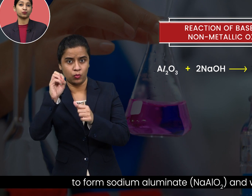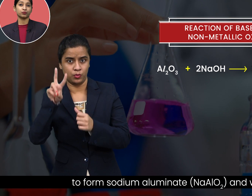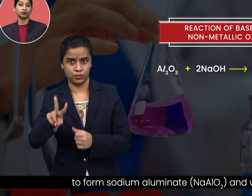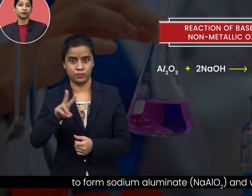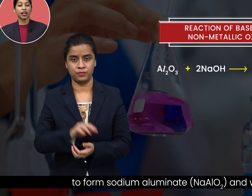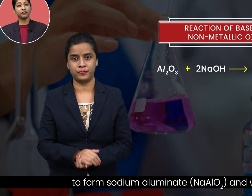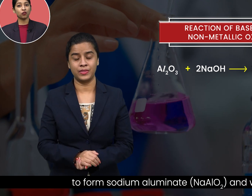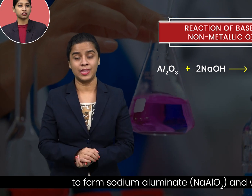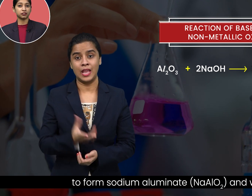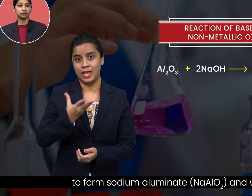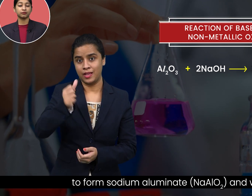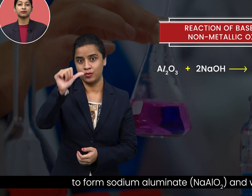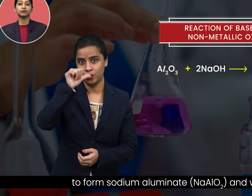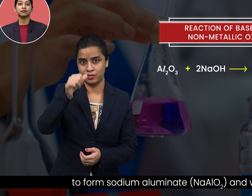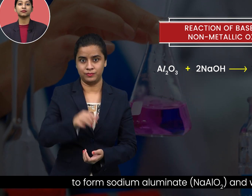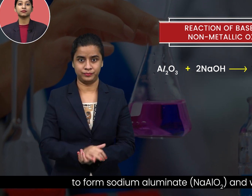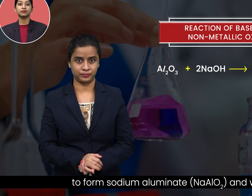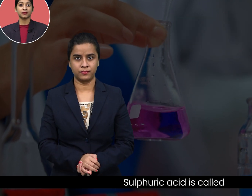NaAlO2 and water.